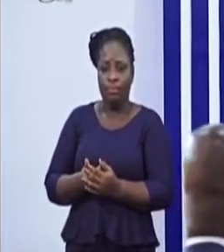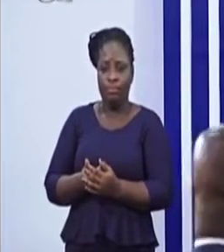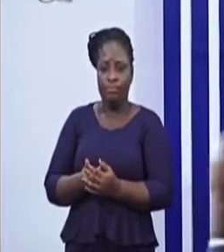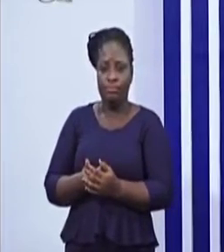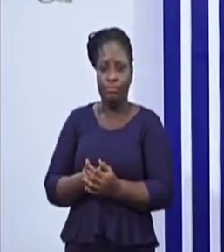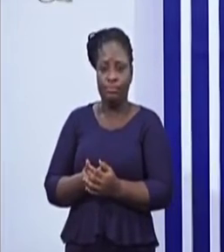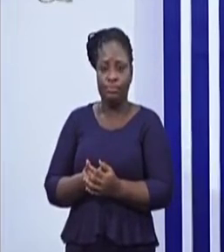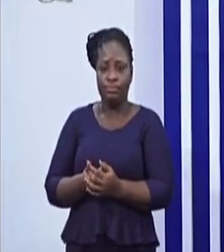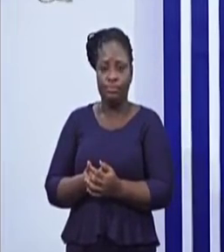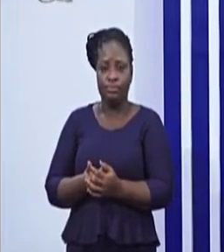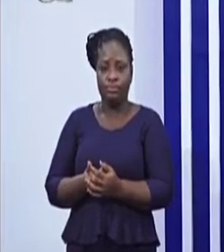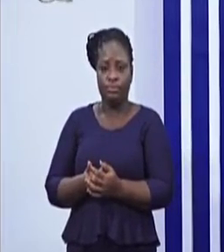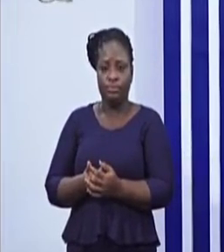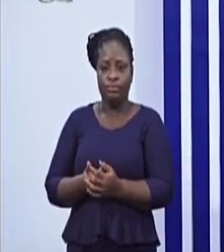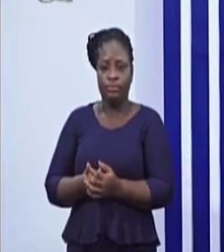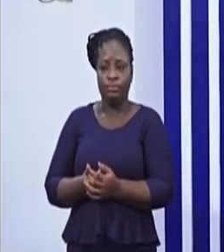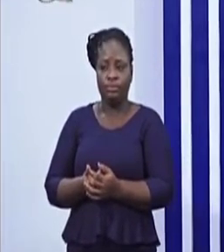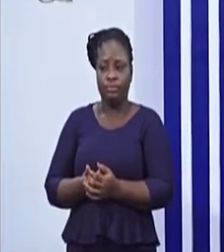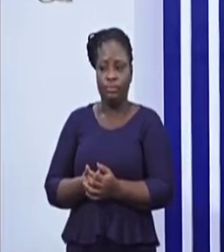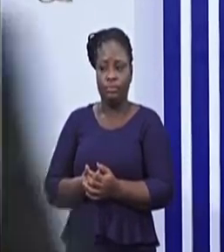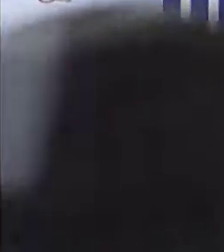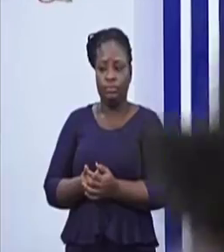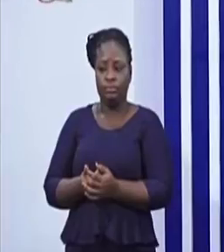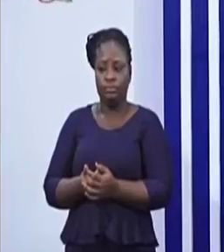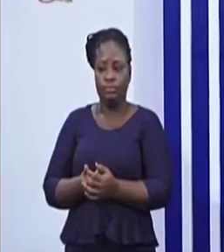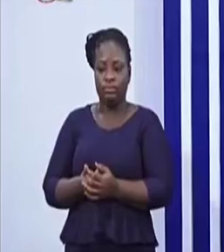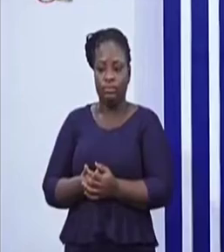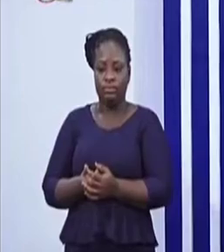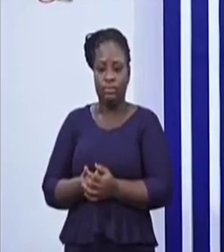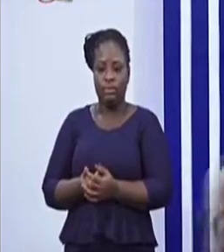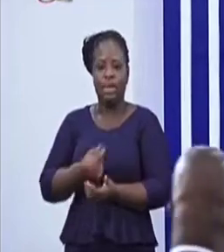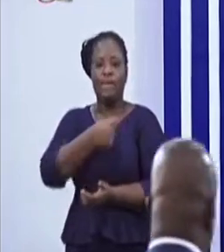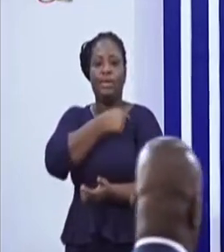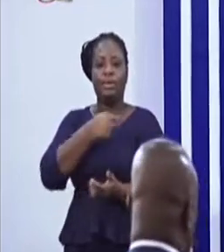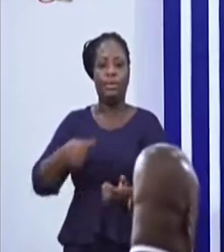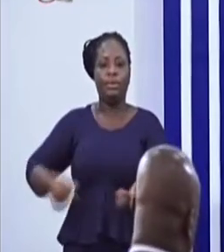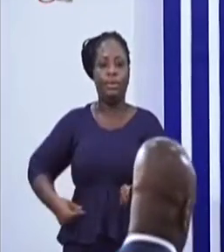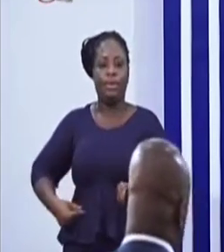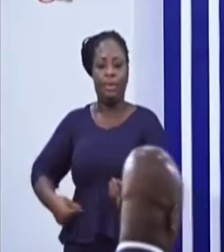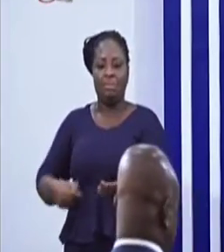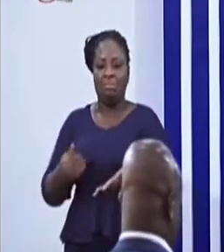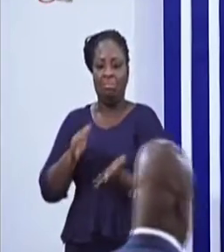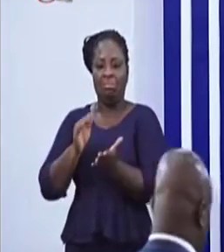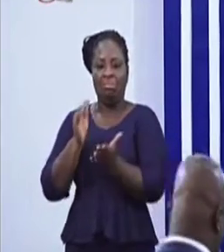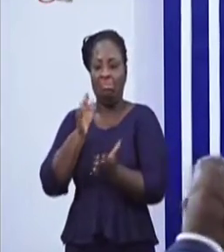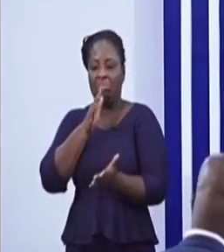Communication, and Queen Mother for Achim. I hope I got it correct.